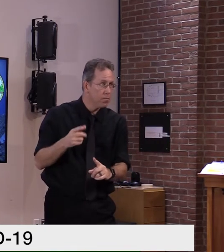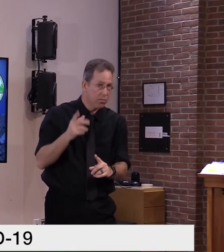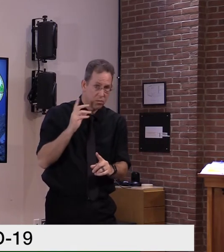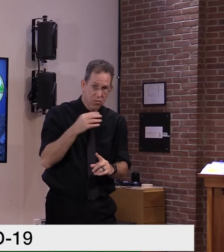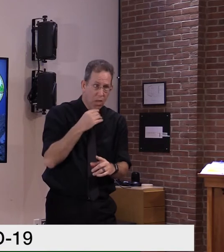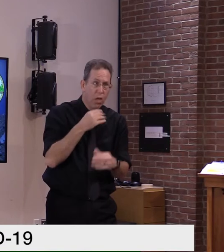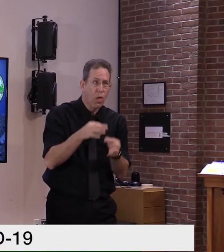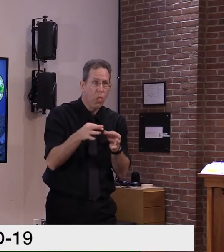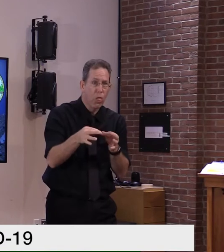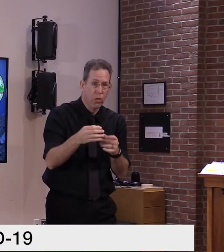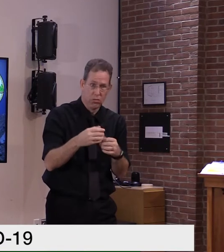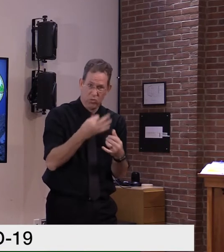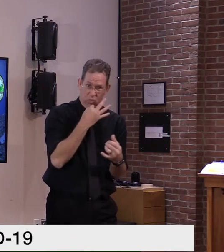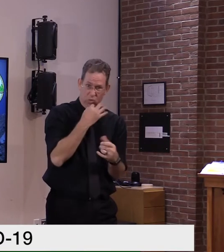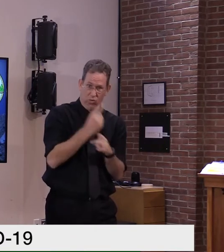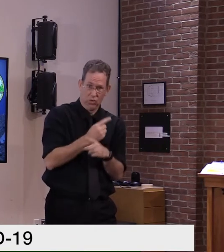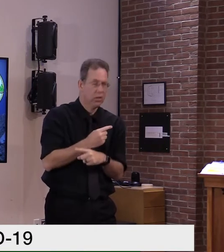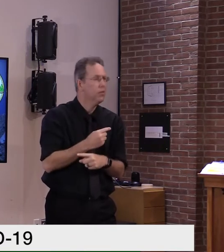Yeah, it's going to be happening.